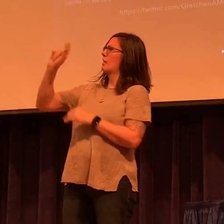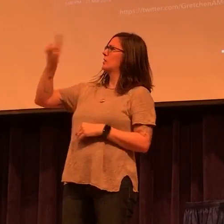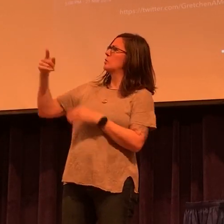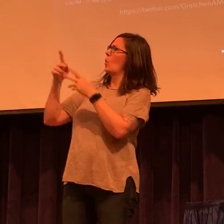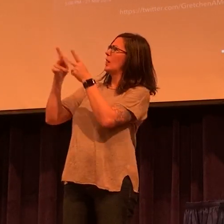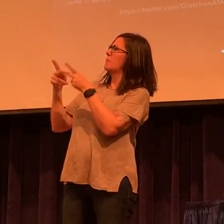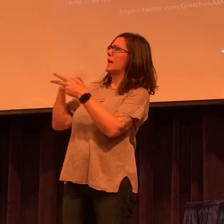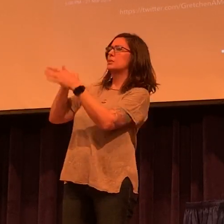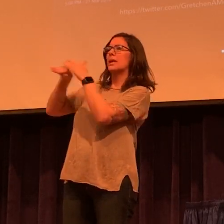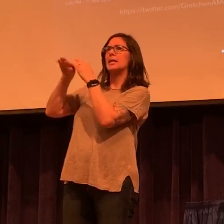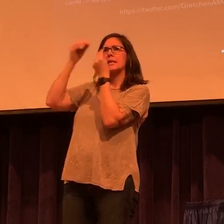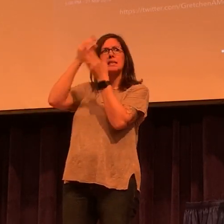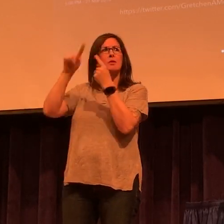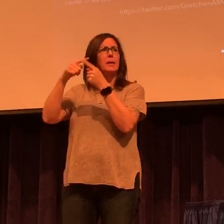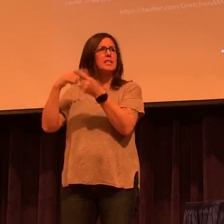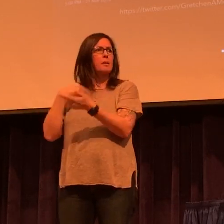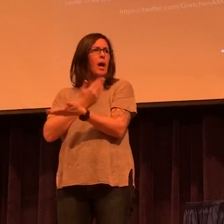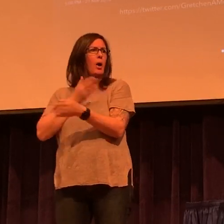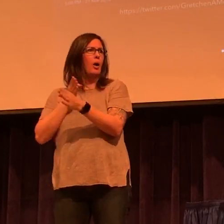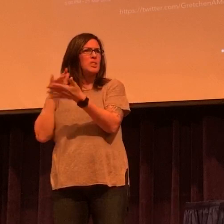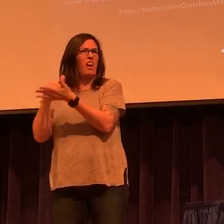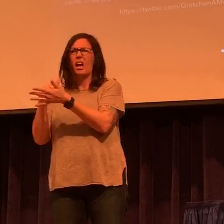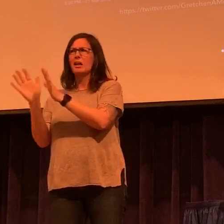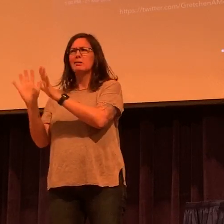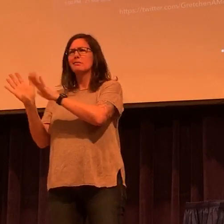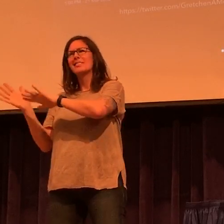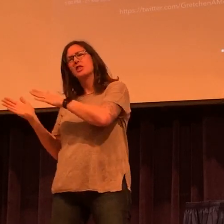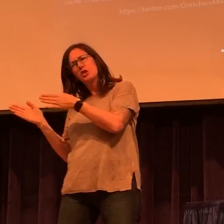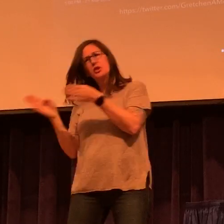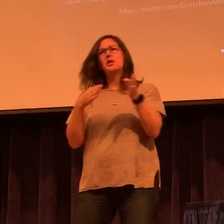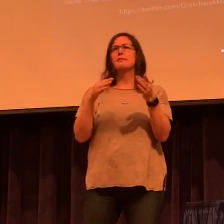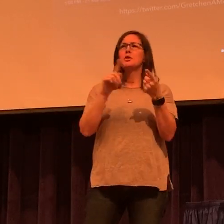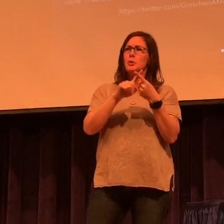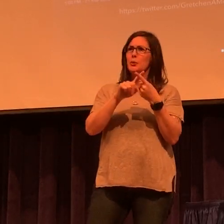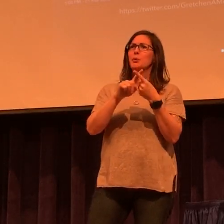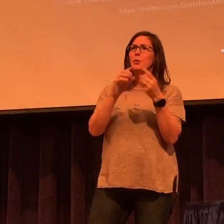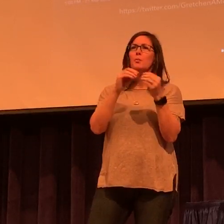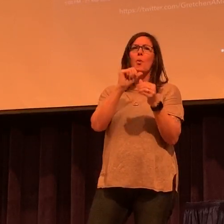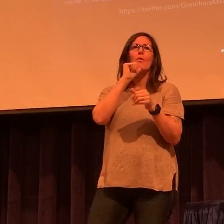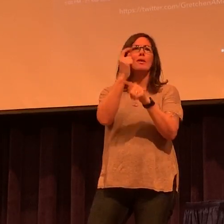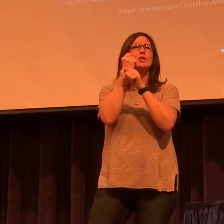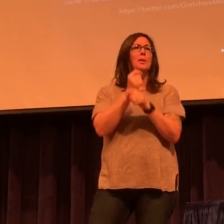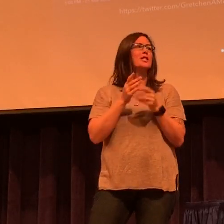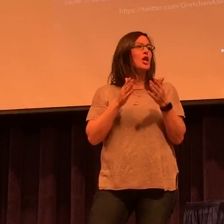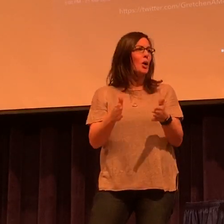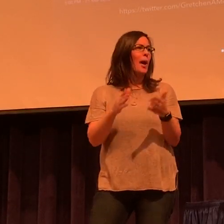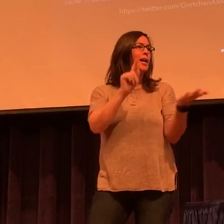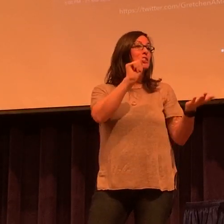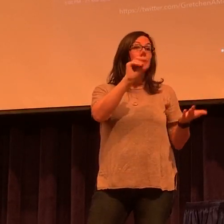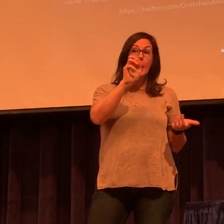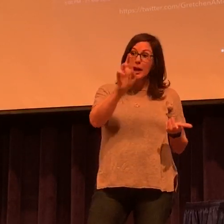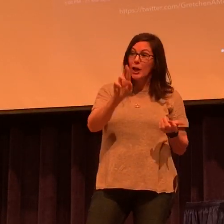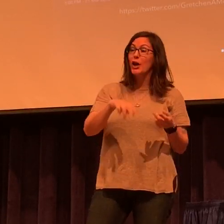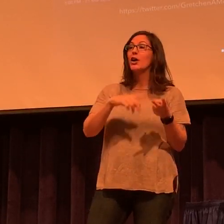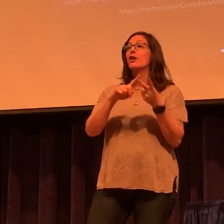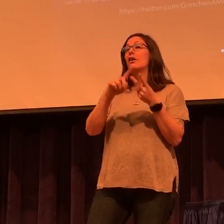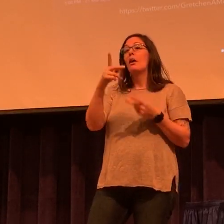I started to think about other forms of accessing information so that we're not only looking at very